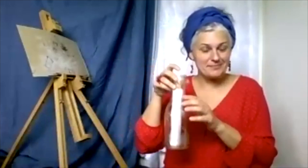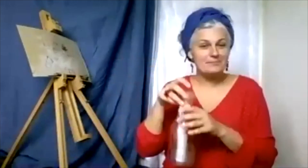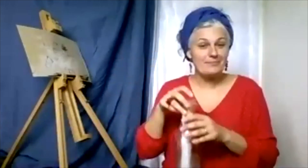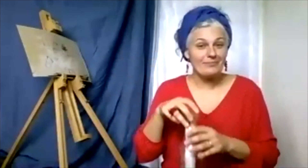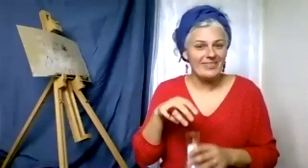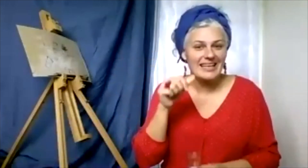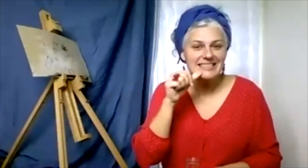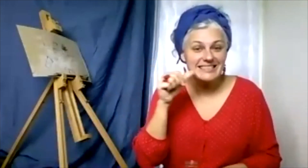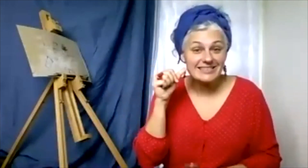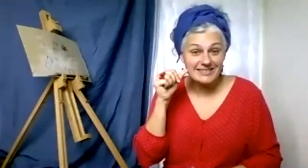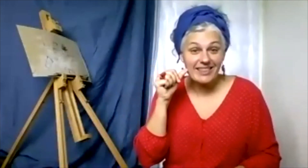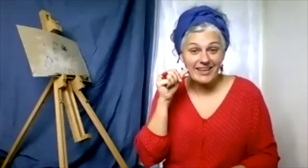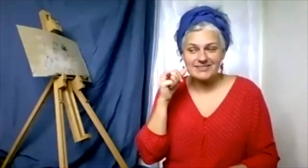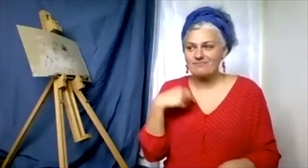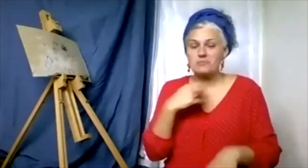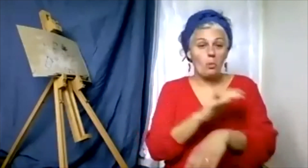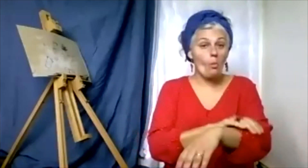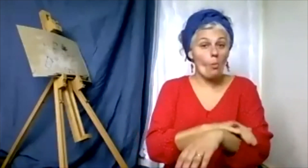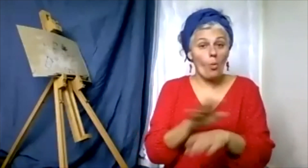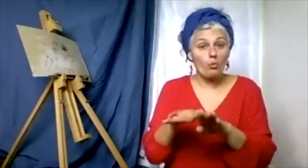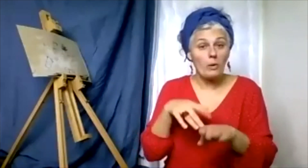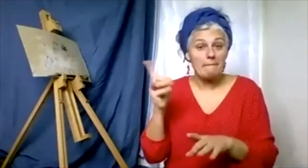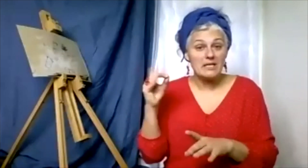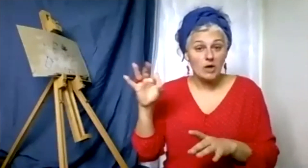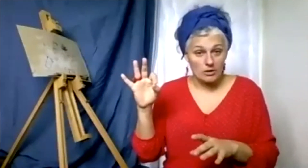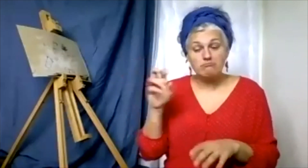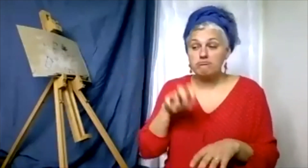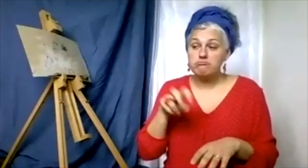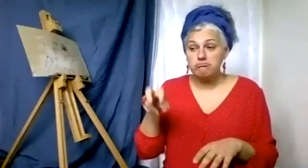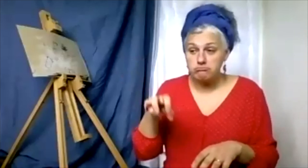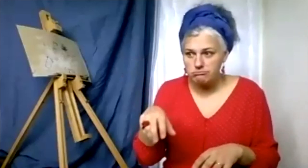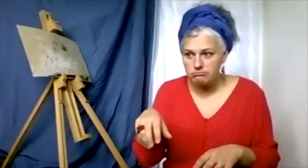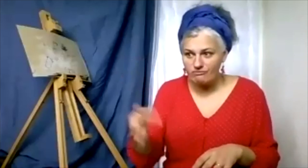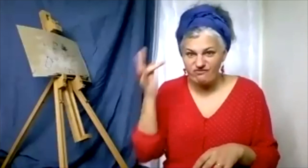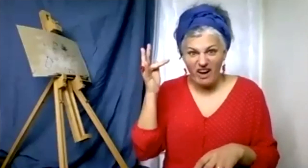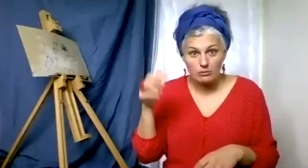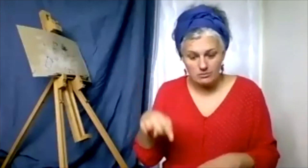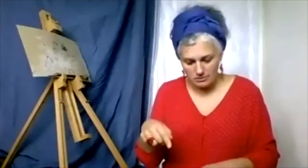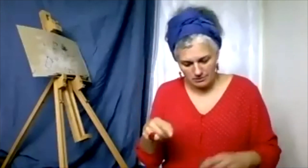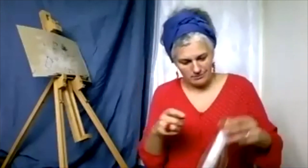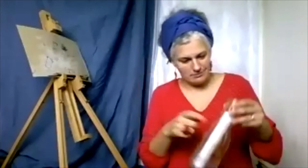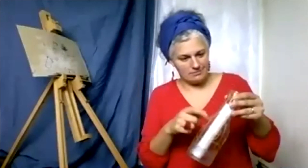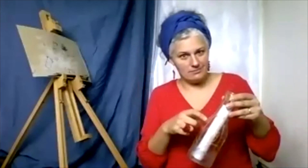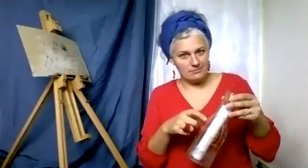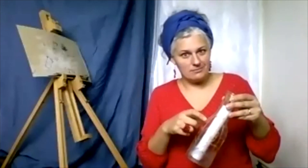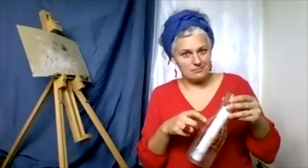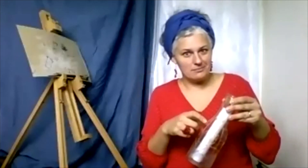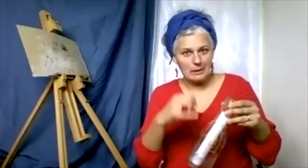Have a look at this. So yesterday I was taking a walk with my dog and I found this. A